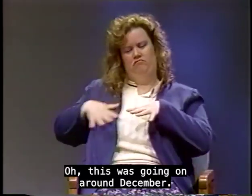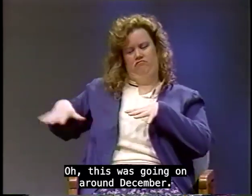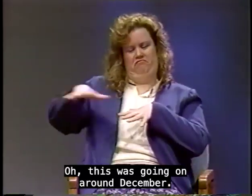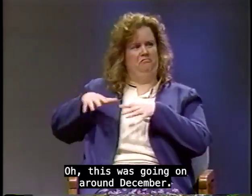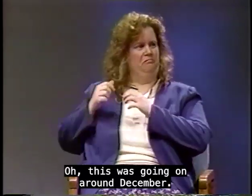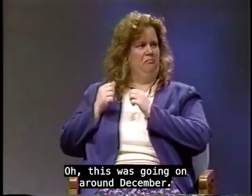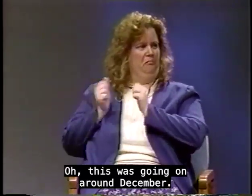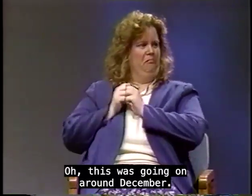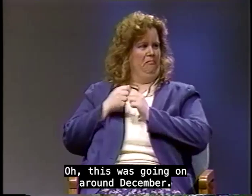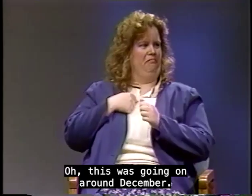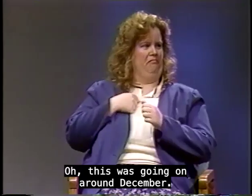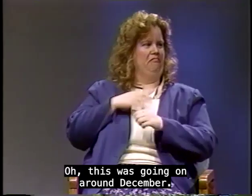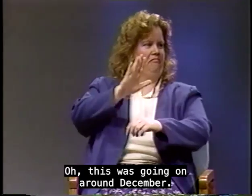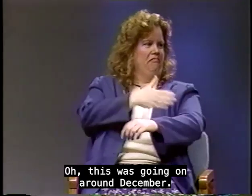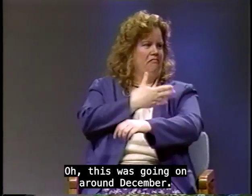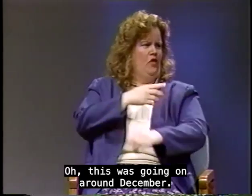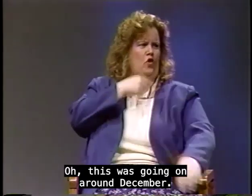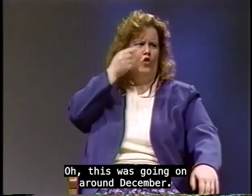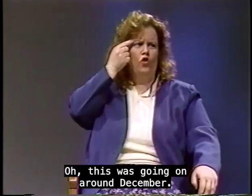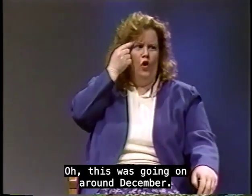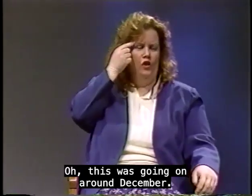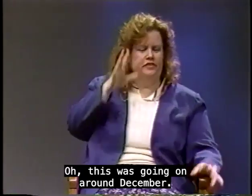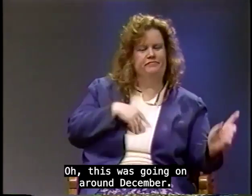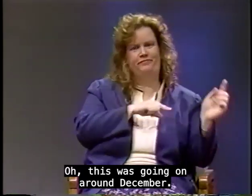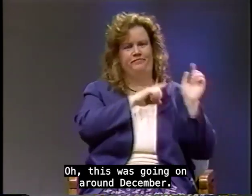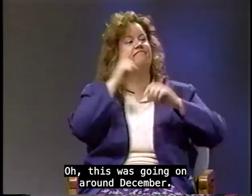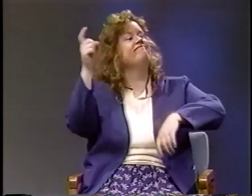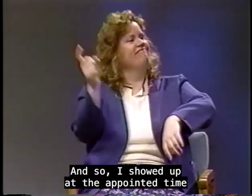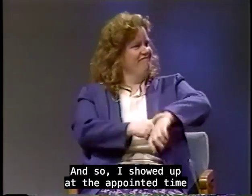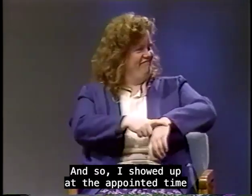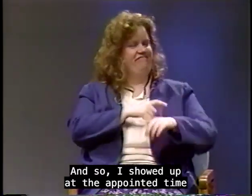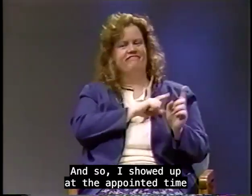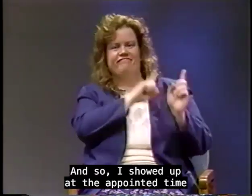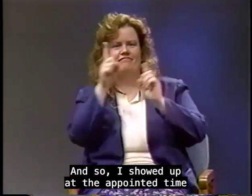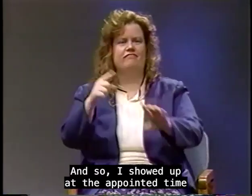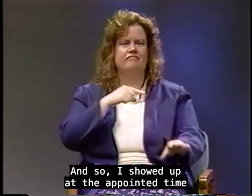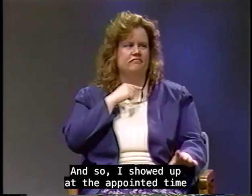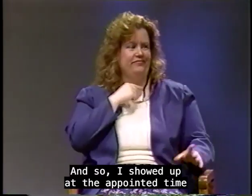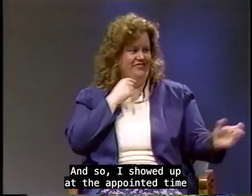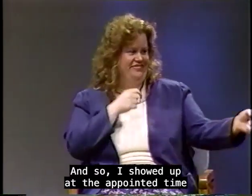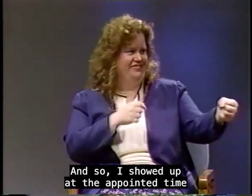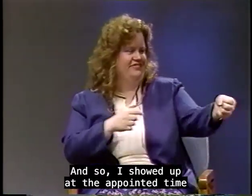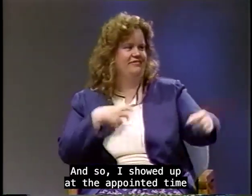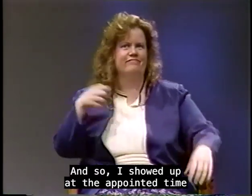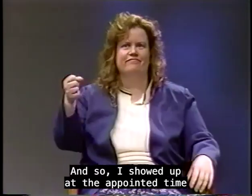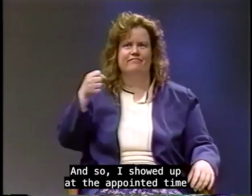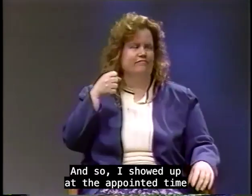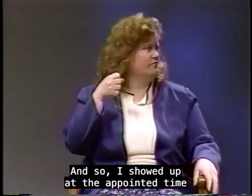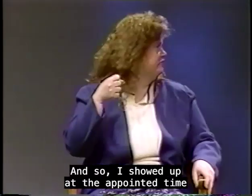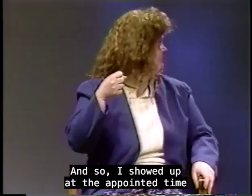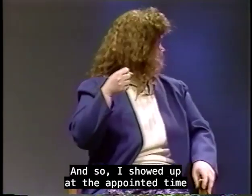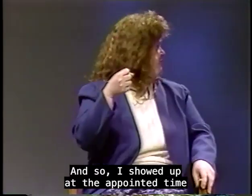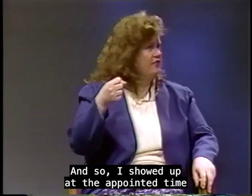Oh, this was going on around December, and so I showed up at the appointed